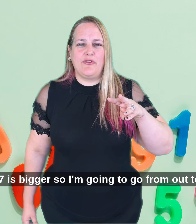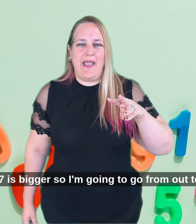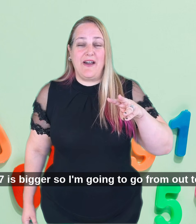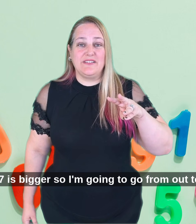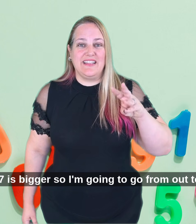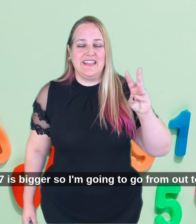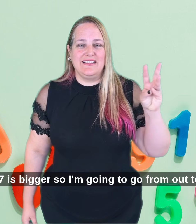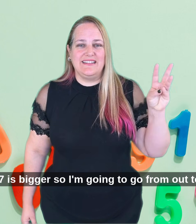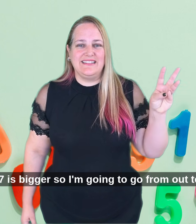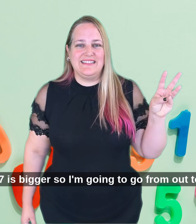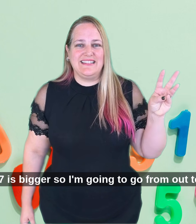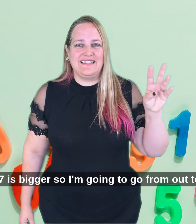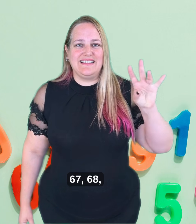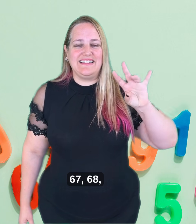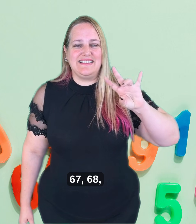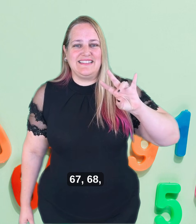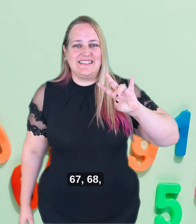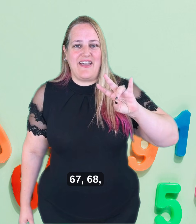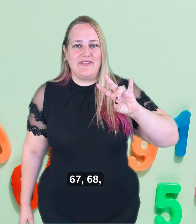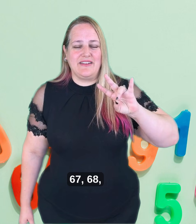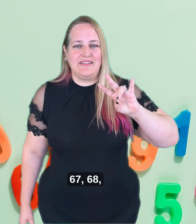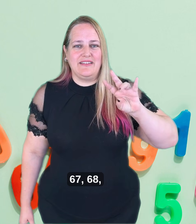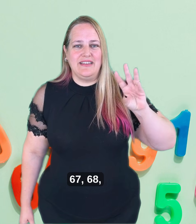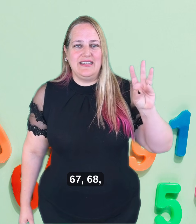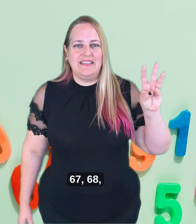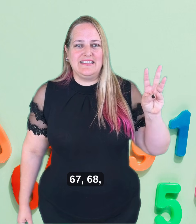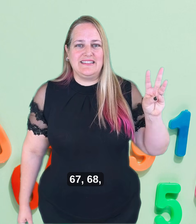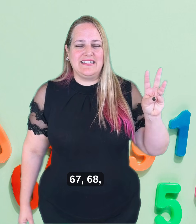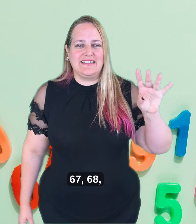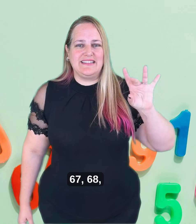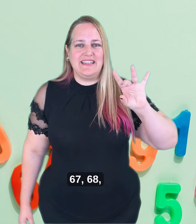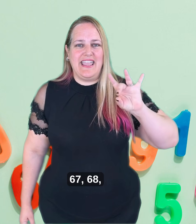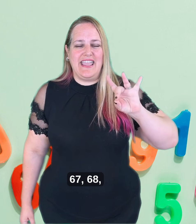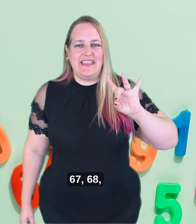from out to in. 67, 68,